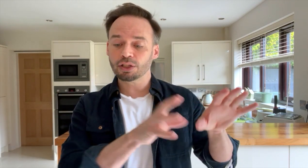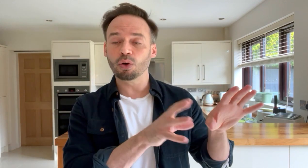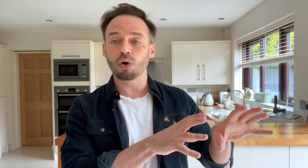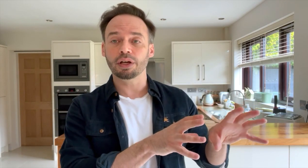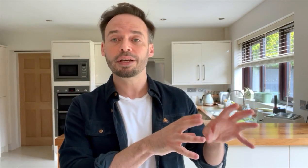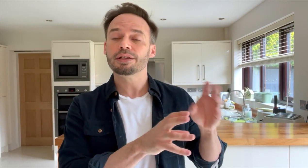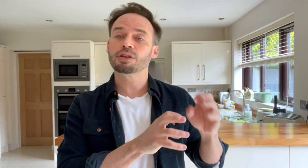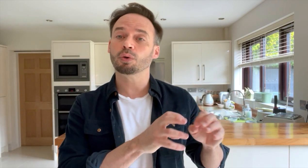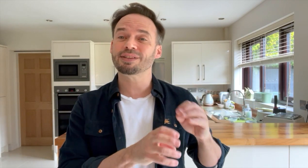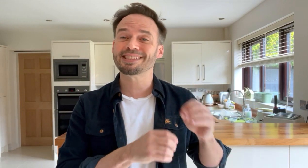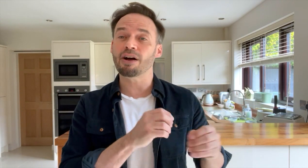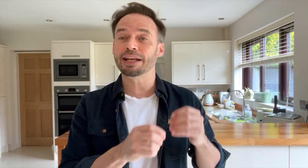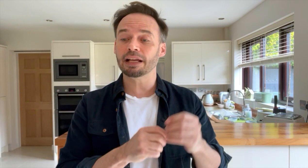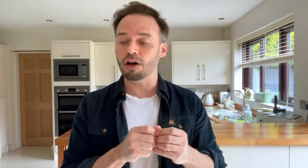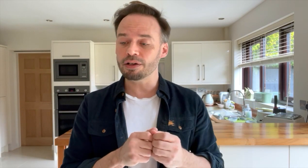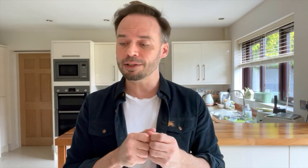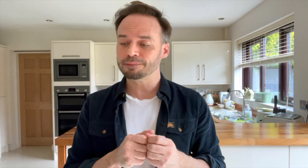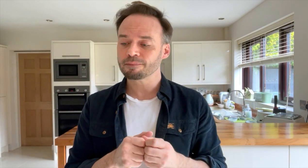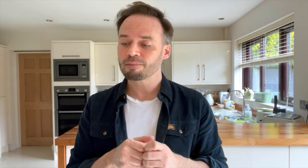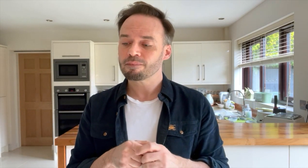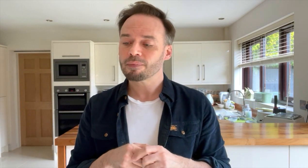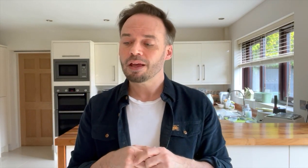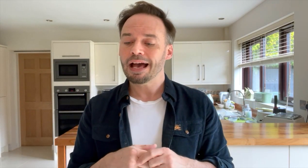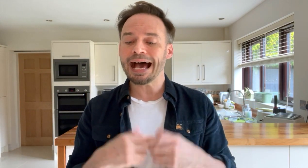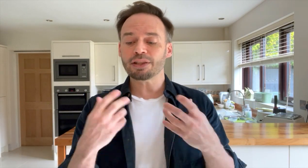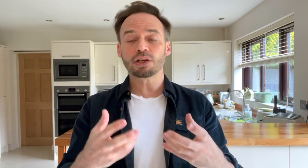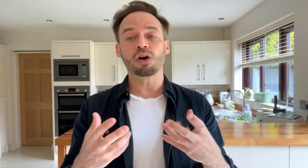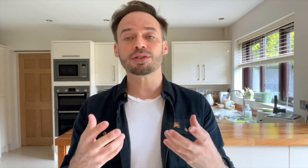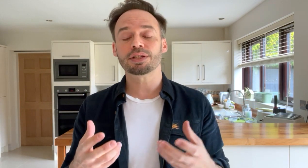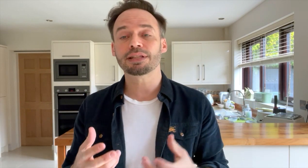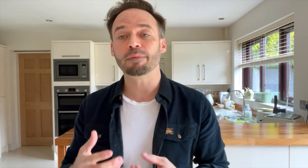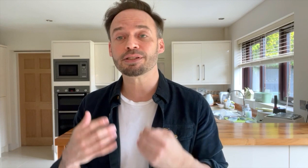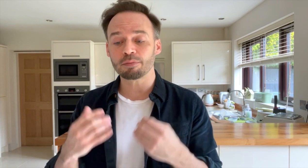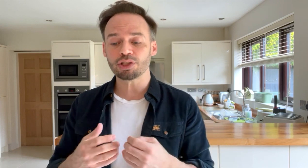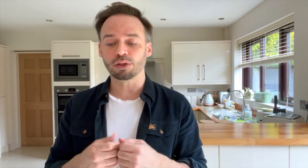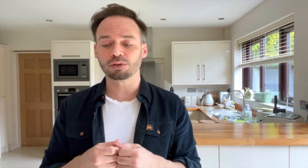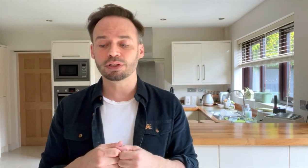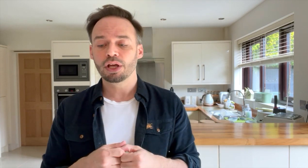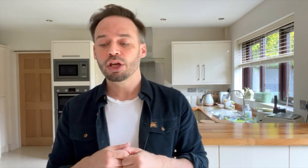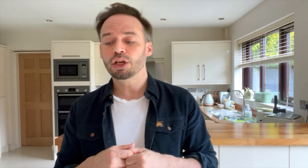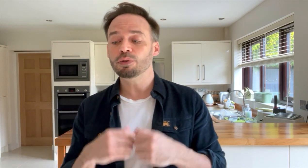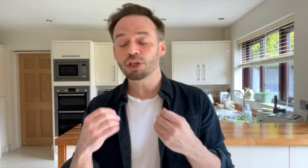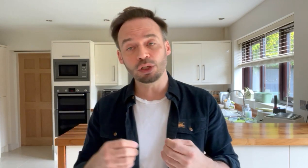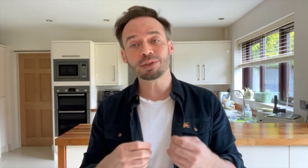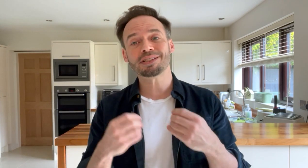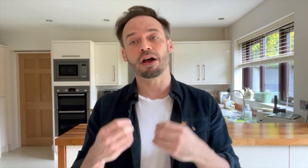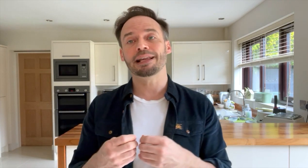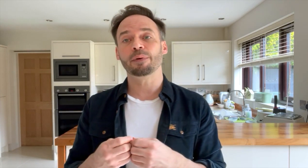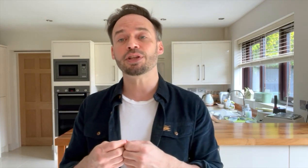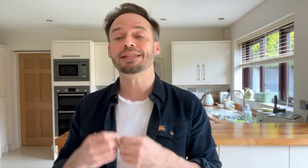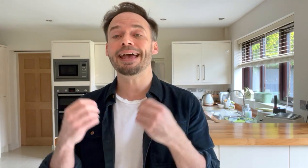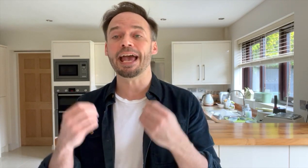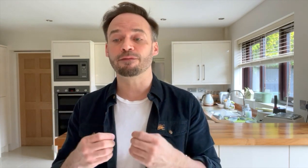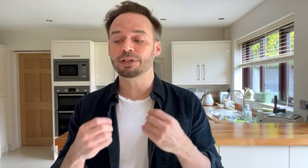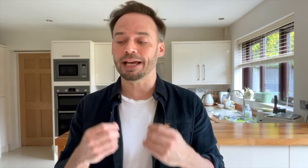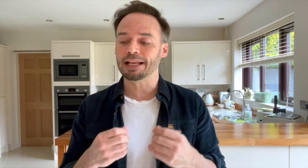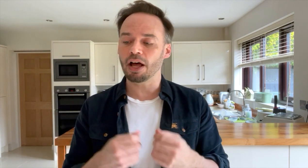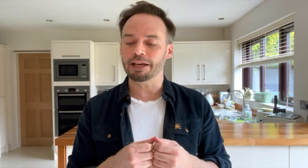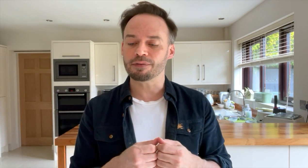corner someone's signing along at the concert there'll be some children who use sign language in their everyday lives